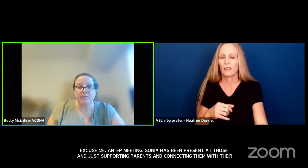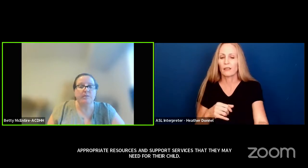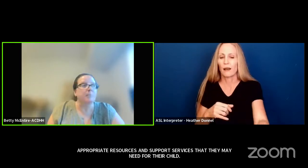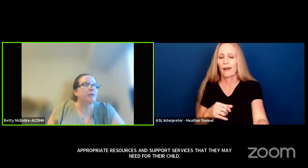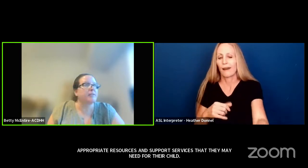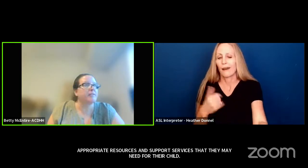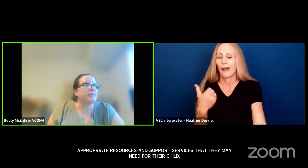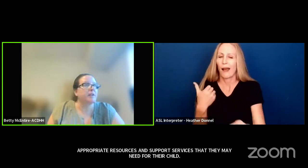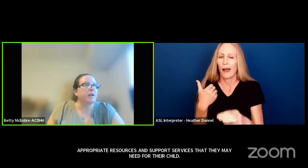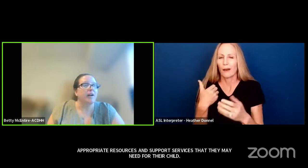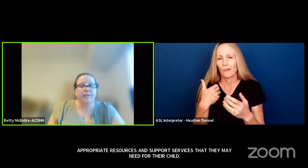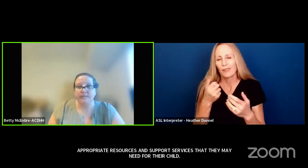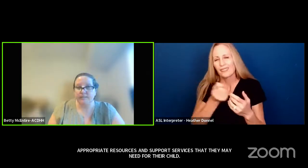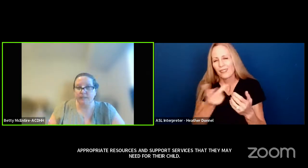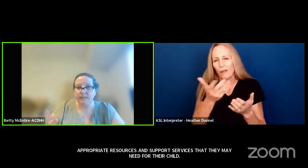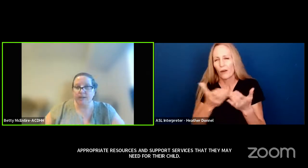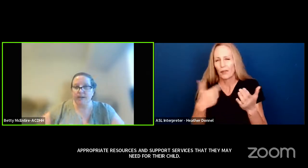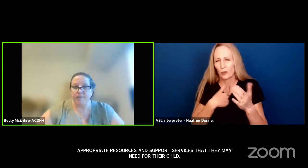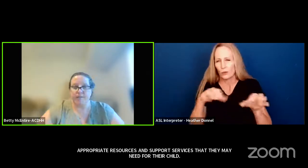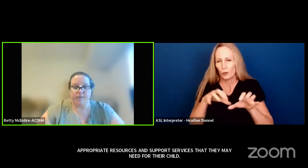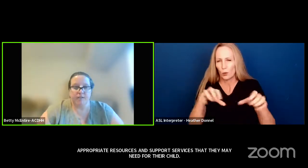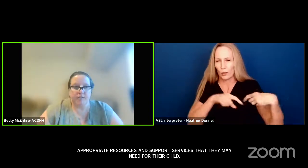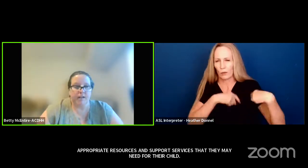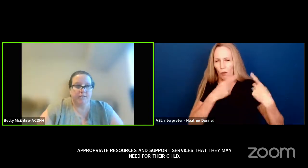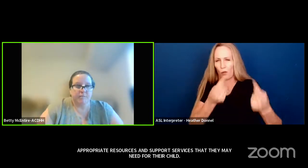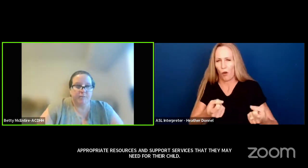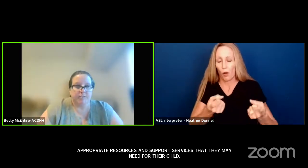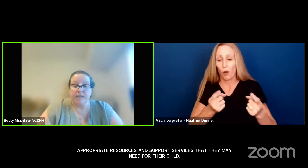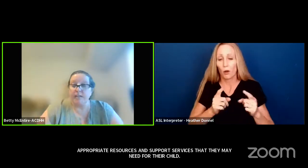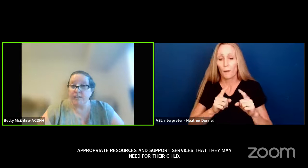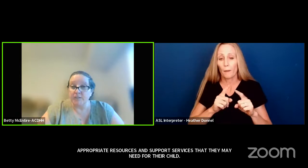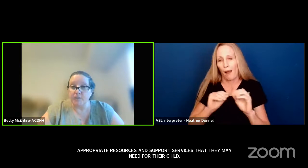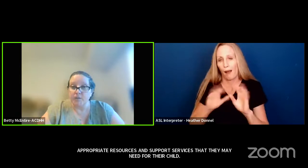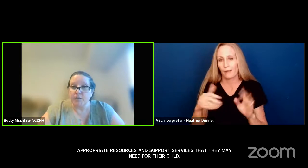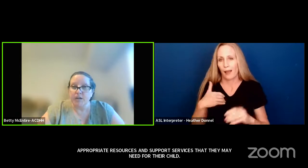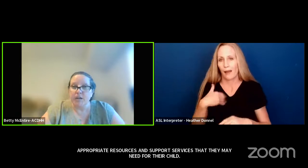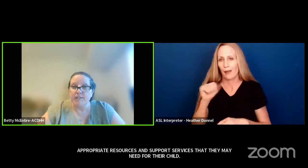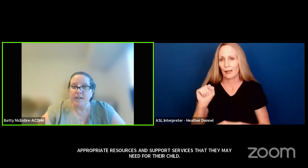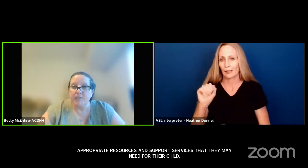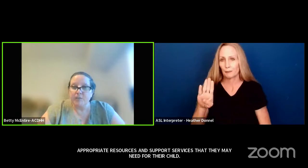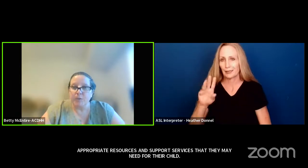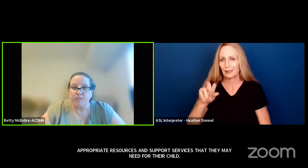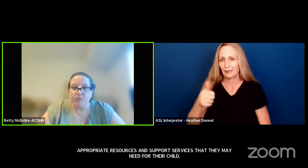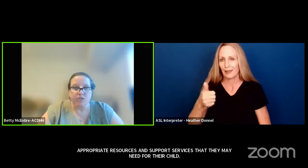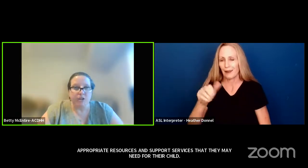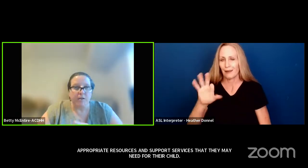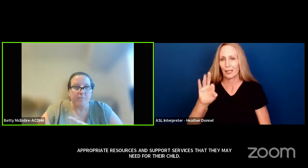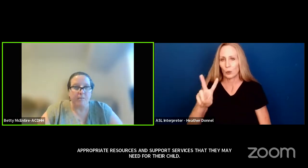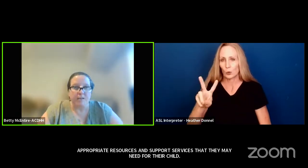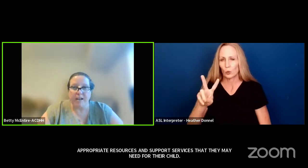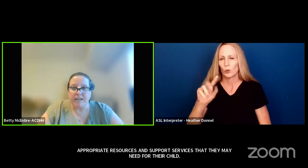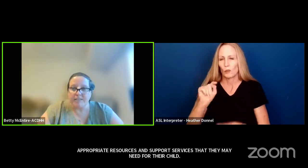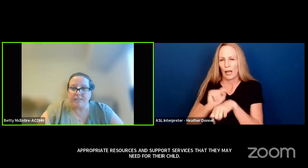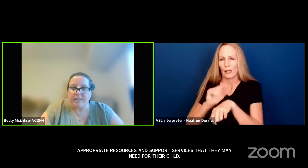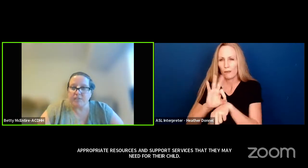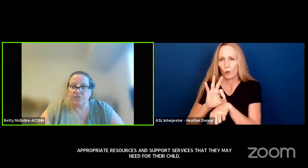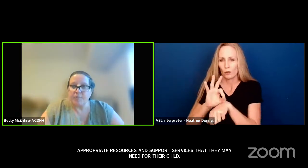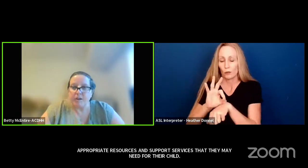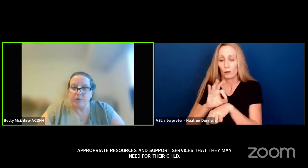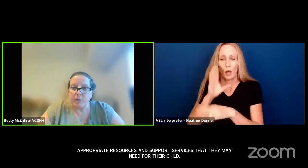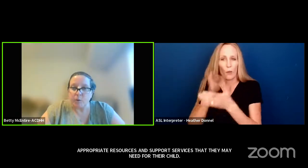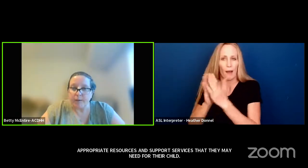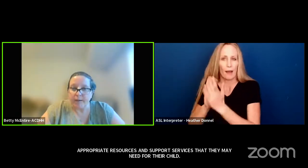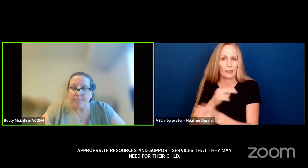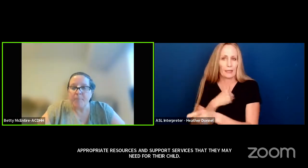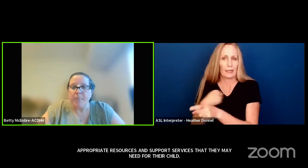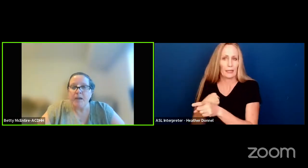that we've been doing, but obviously we have the SB 1092 task force, which I'm going to ask Nikki to jump